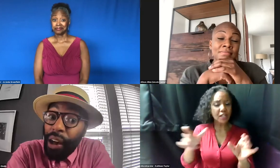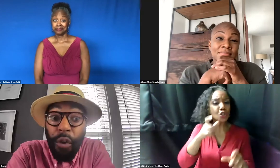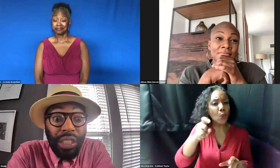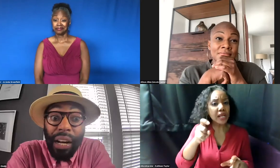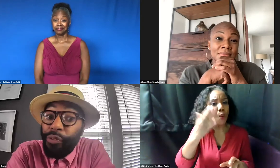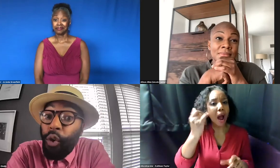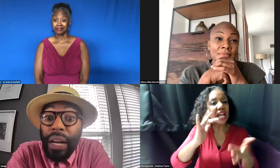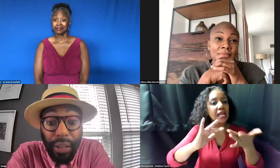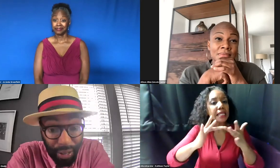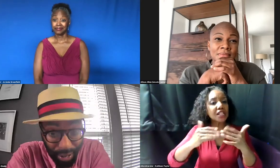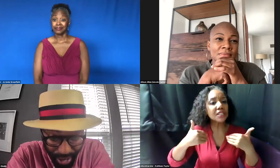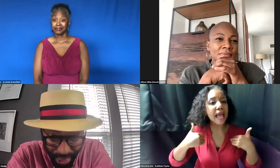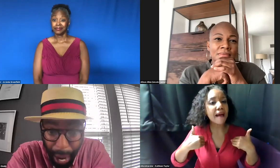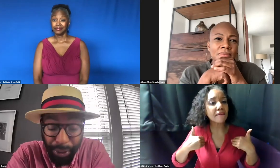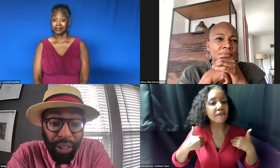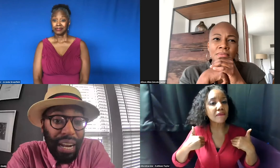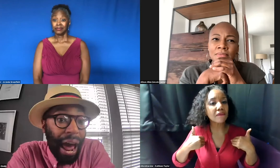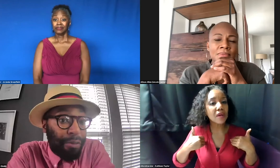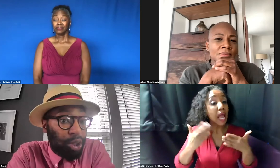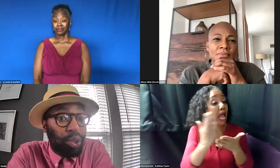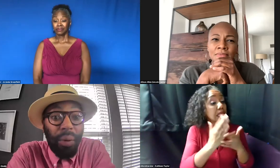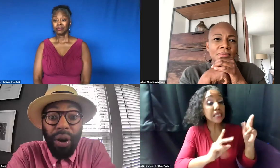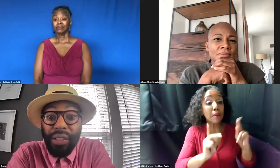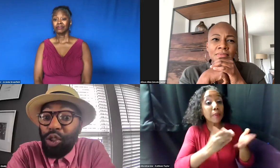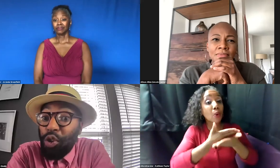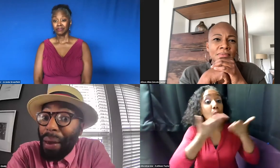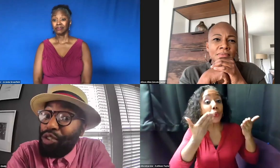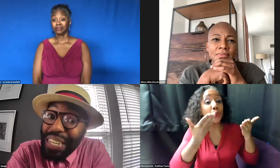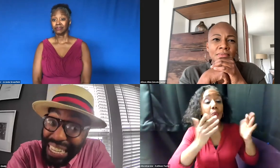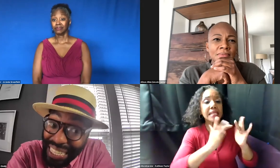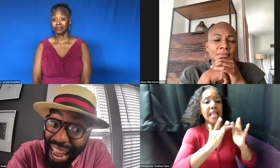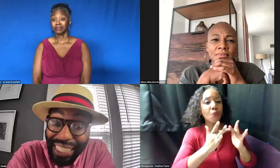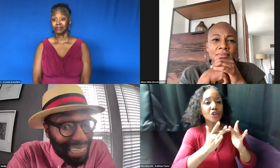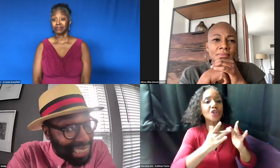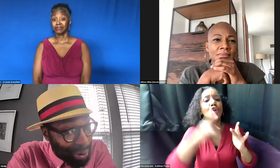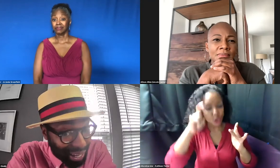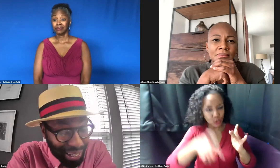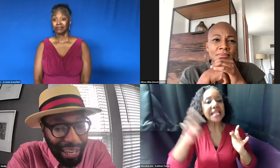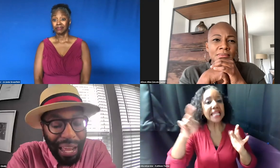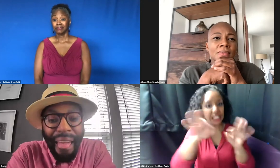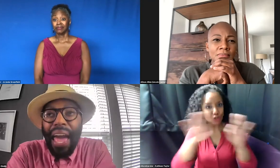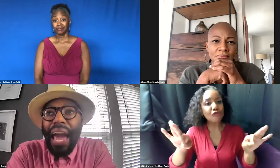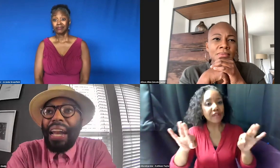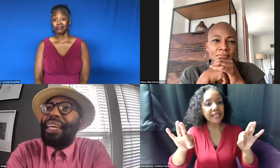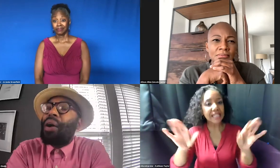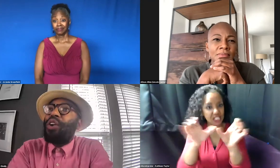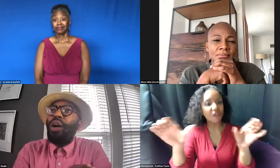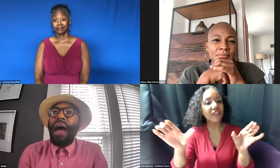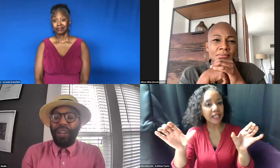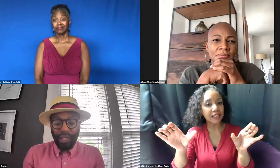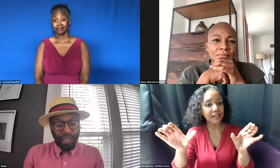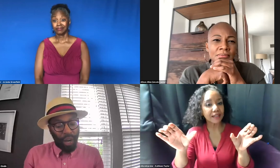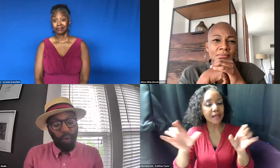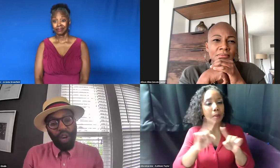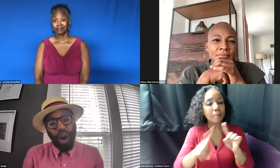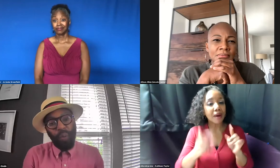Some folks, and some folks are not afforded the opportunity to have those social networks. And so you need that to get somewhere. And I think that we all have